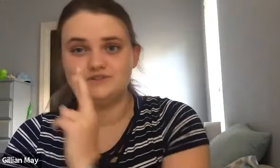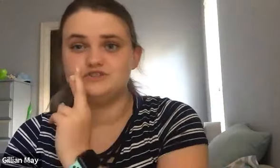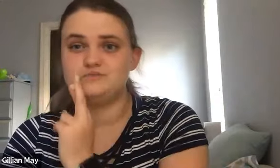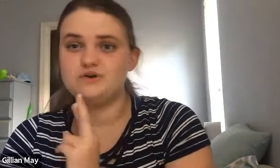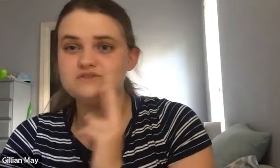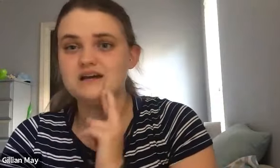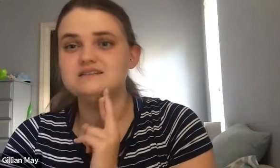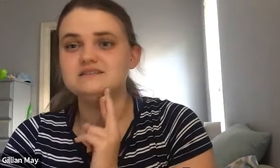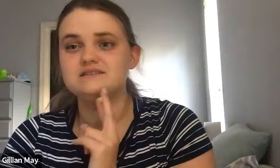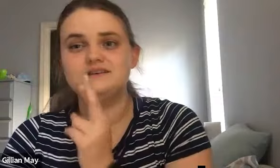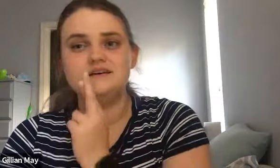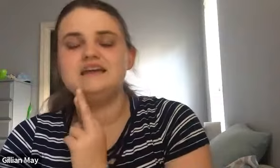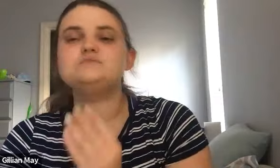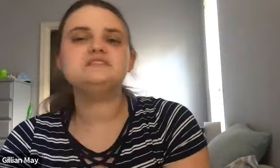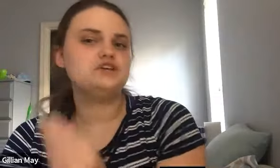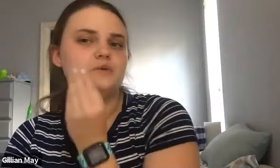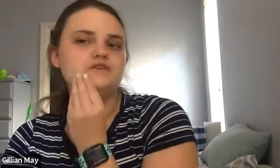So just both sides. It's almost like how when you